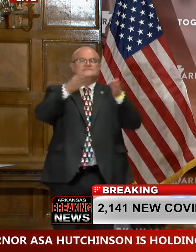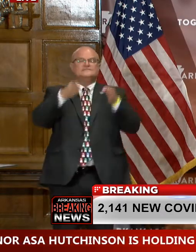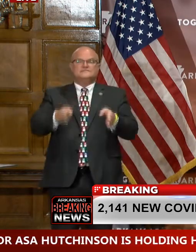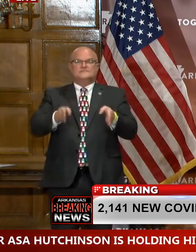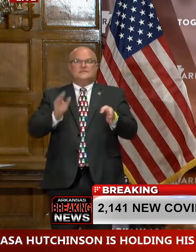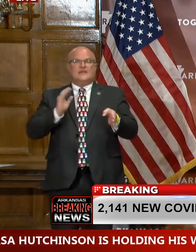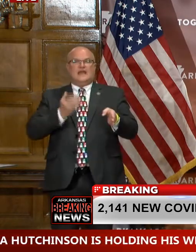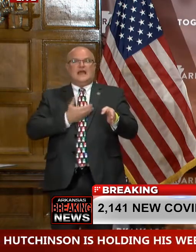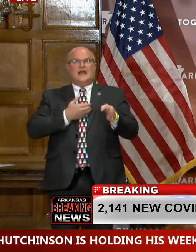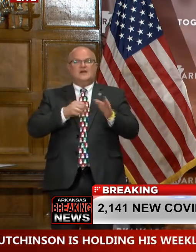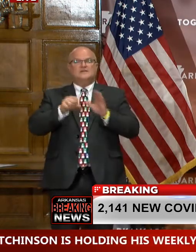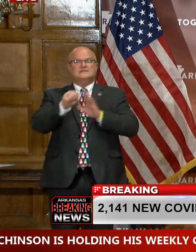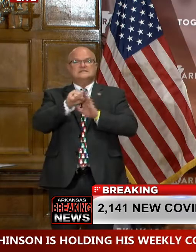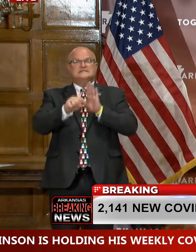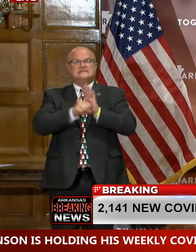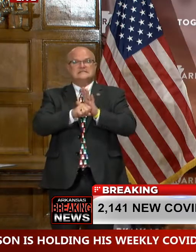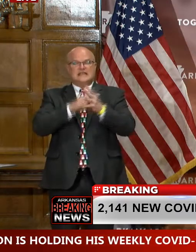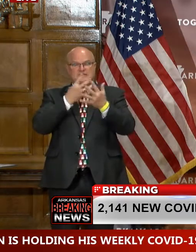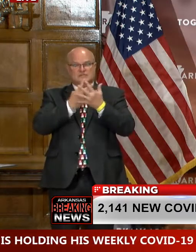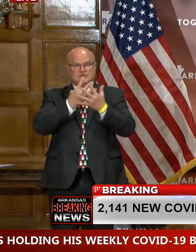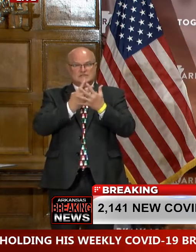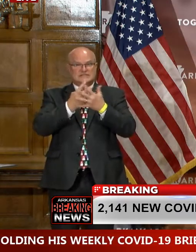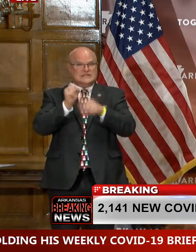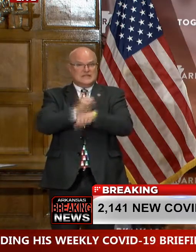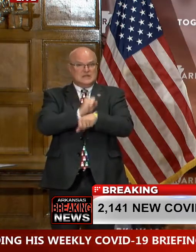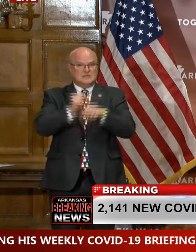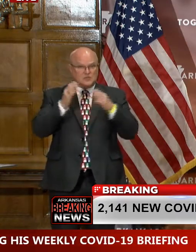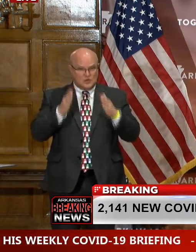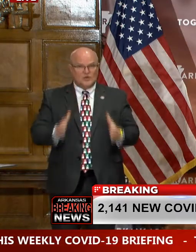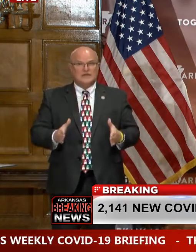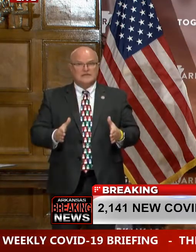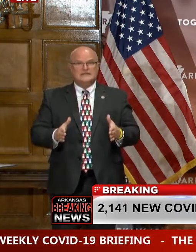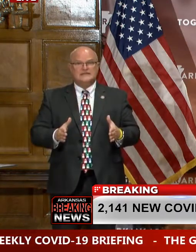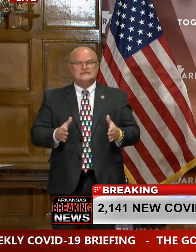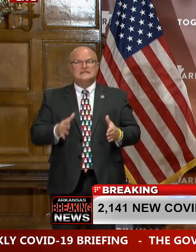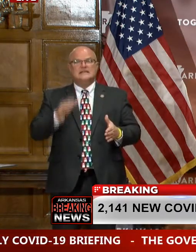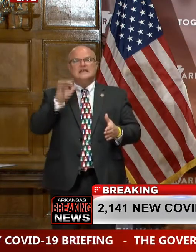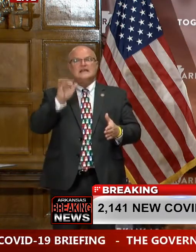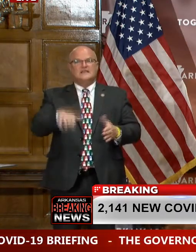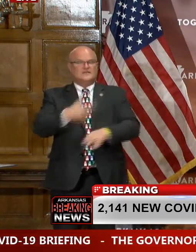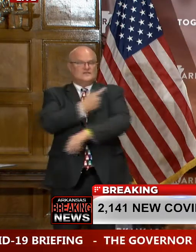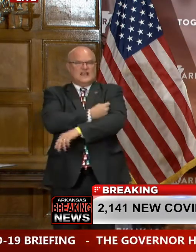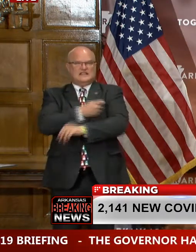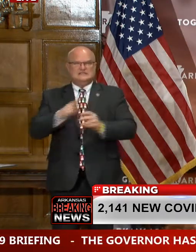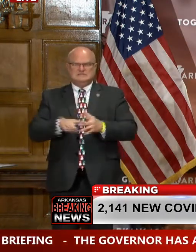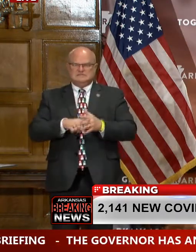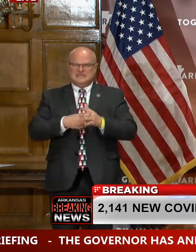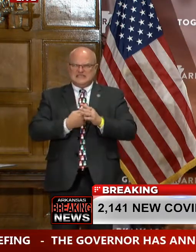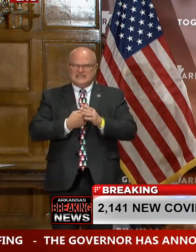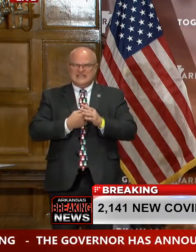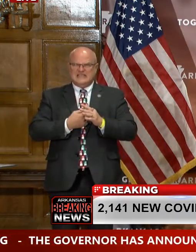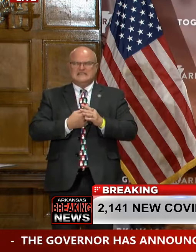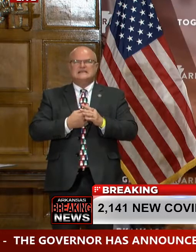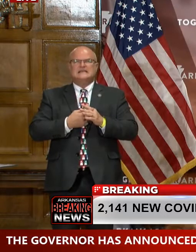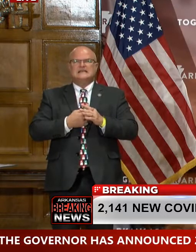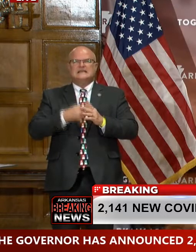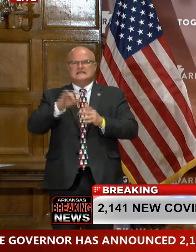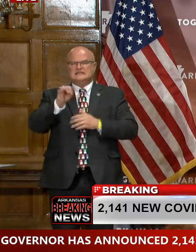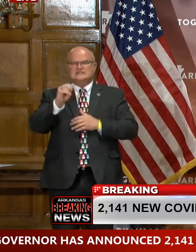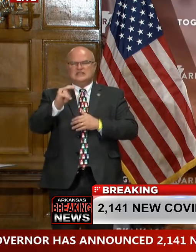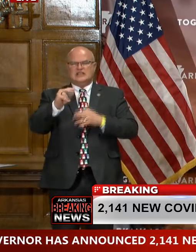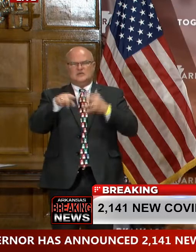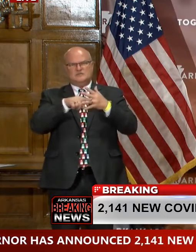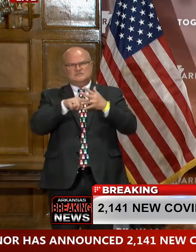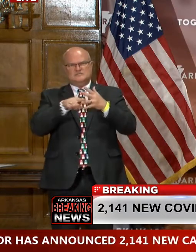our state correctional facility employees. Those vaccinations should begin the latter part of